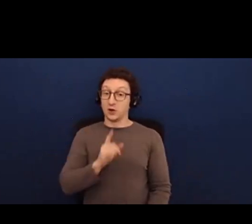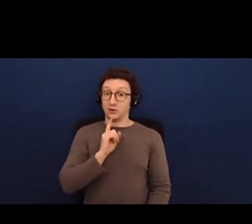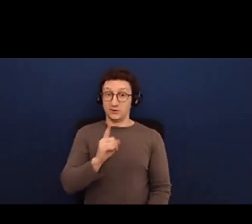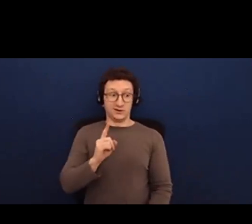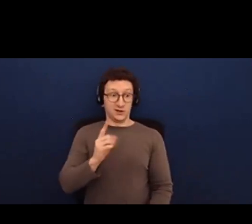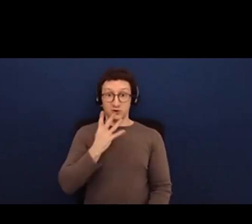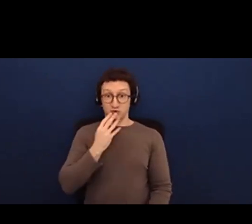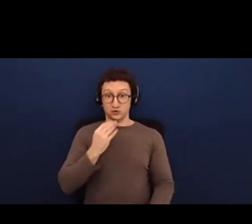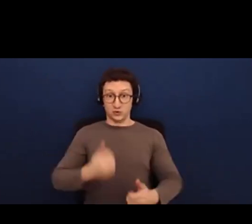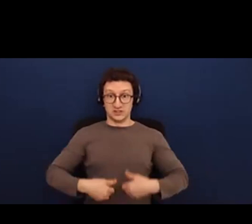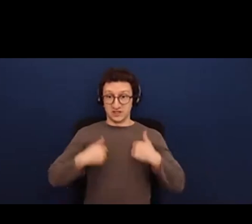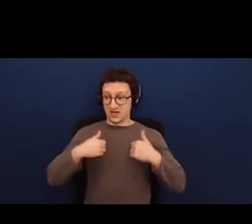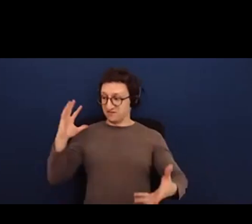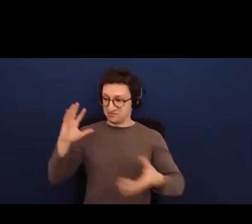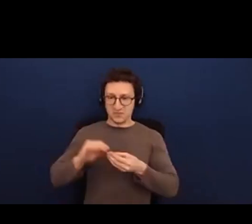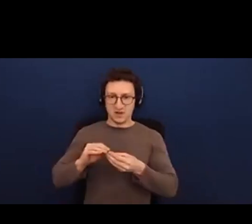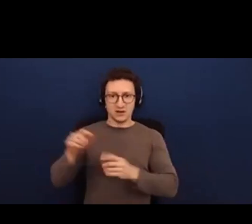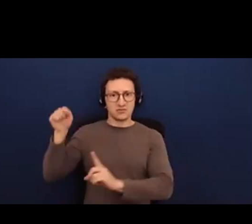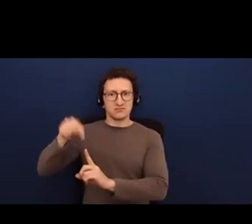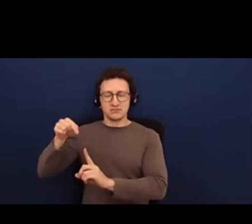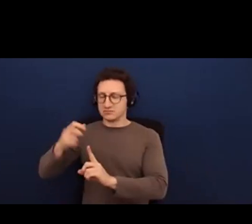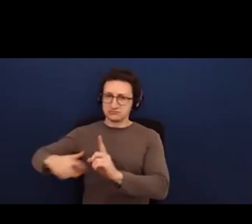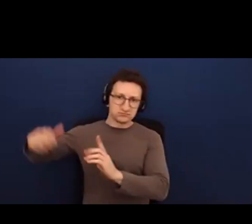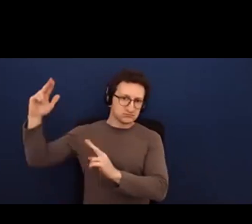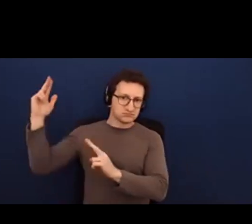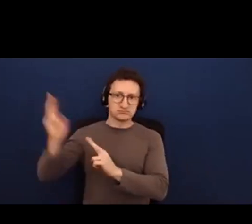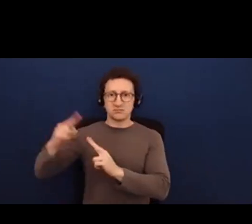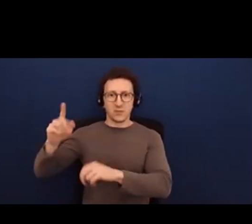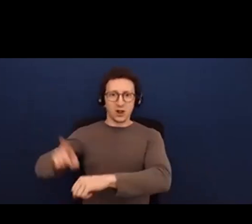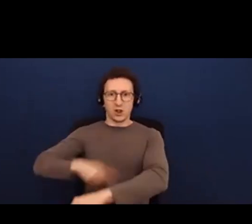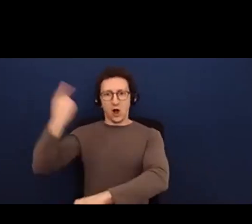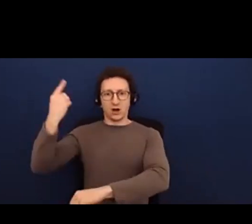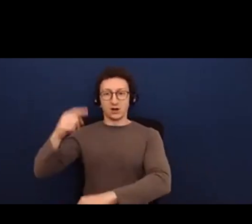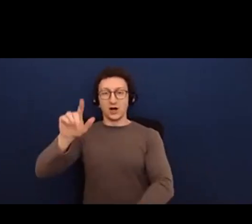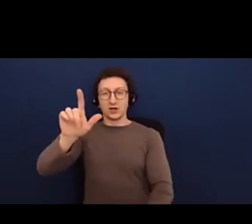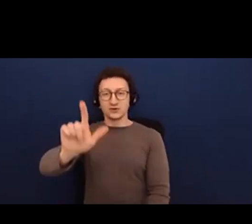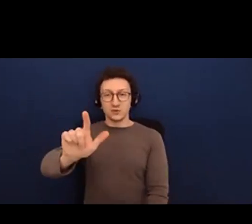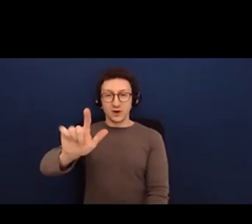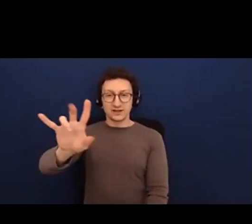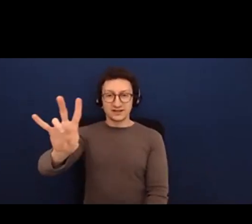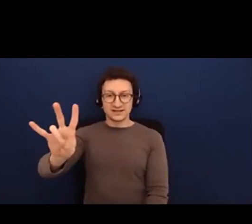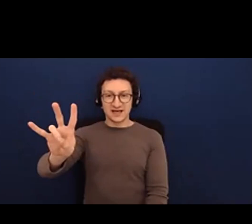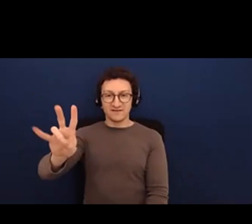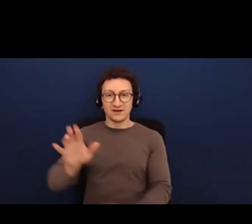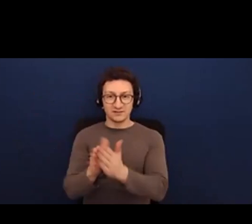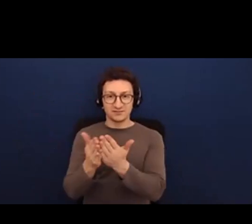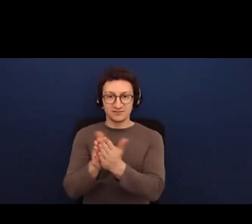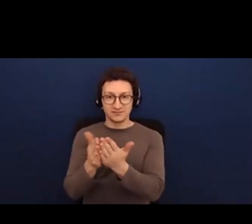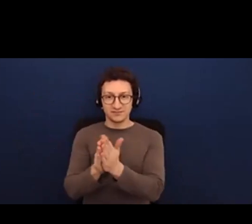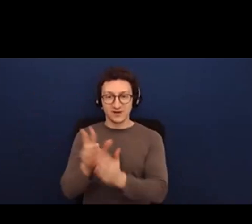It is 27 volumes long, 27 volumes long, some